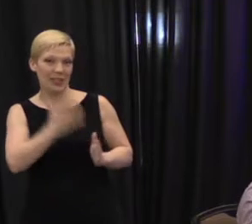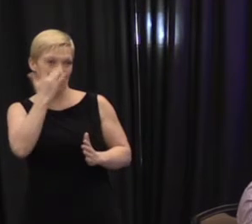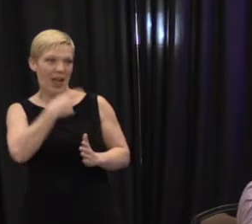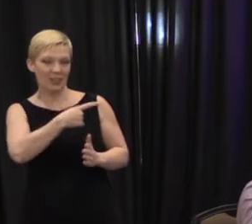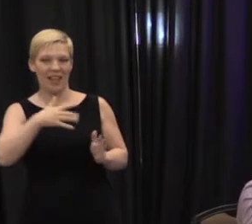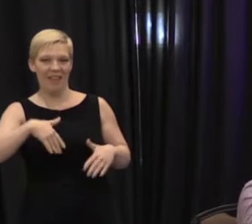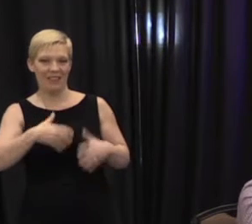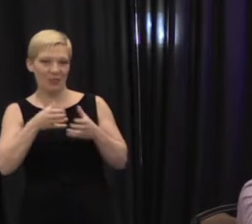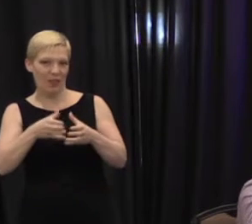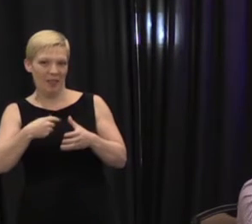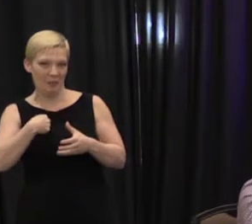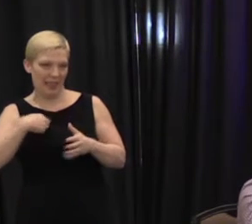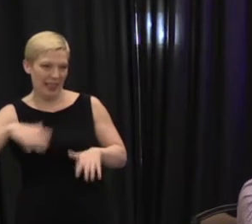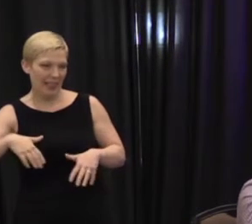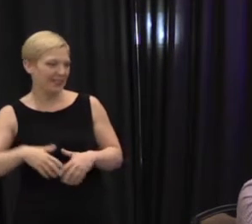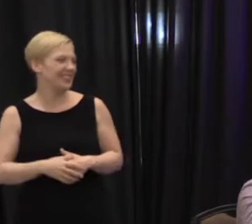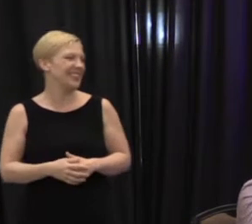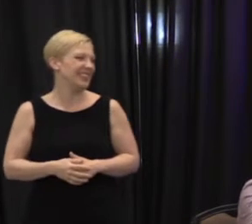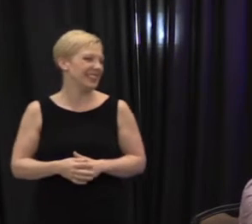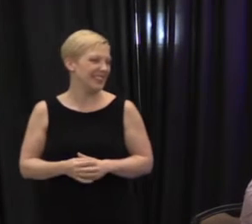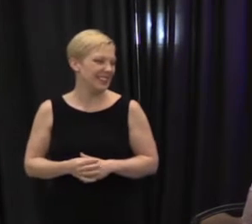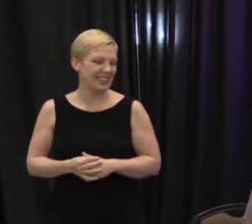that too.